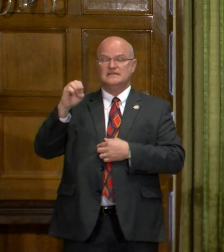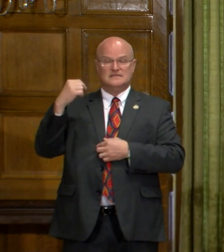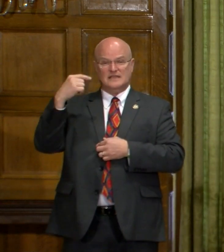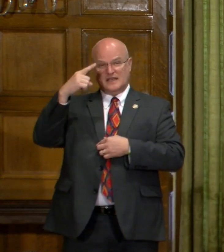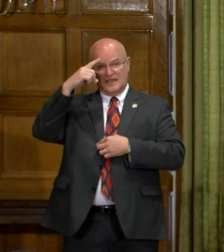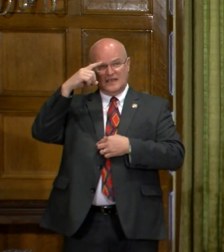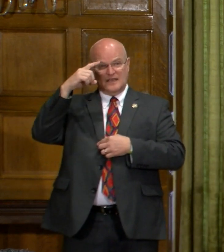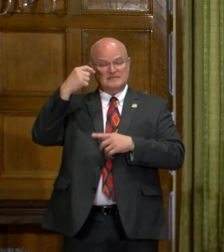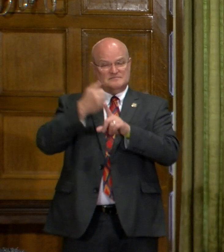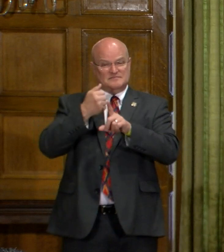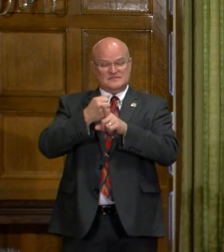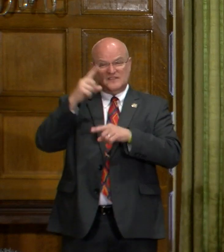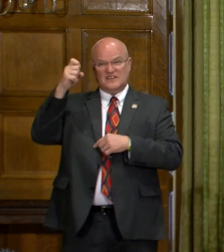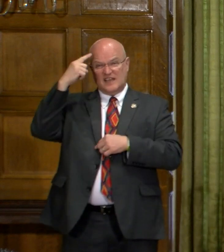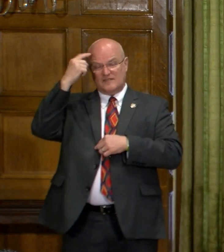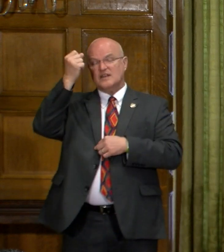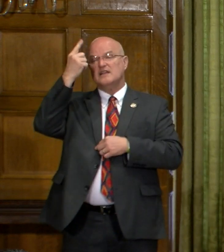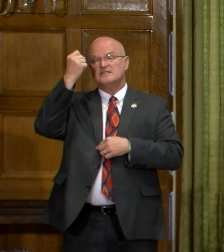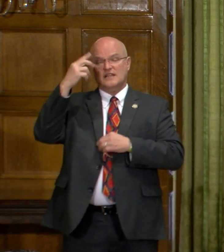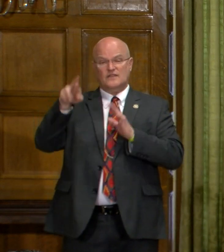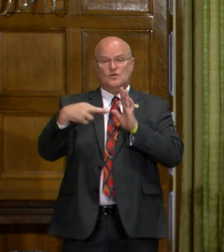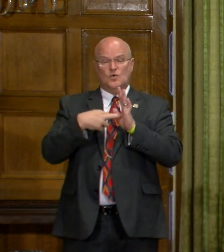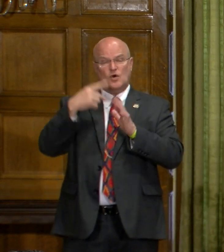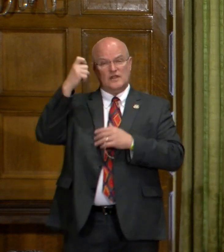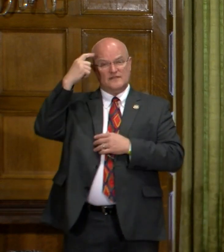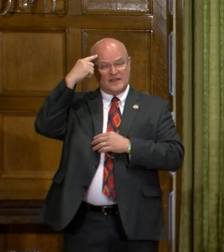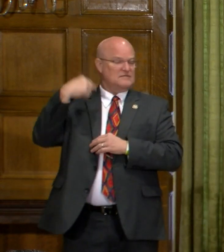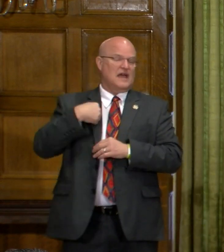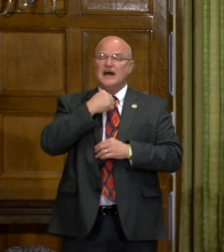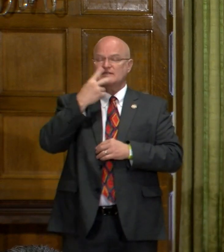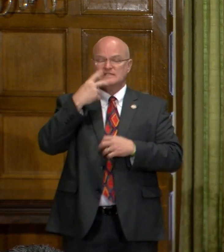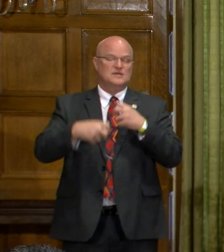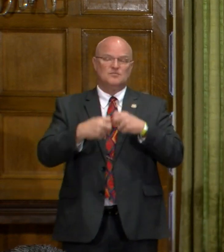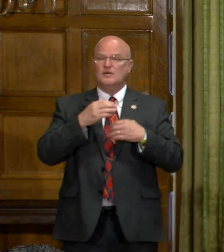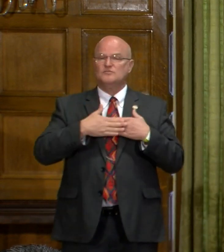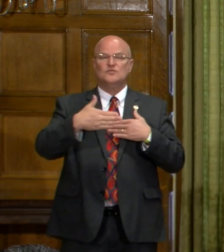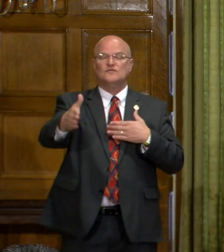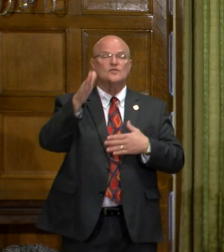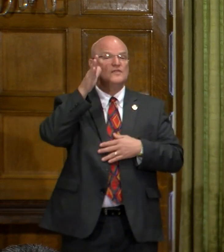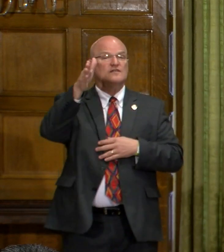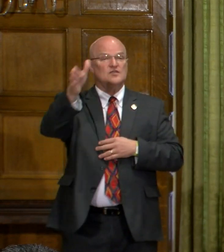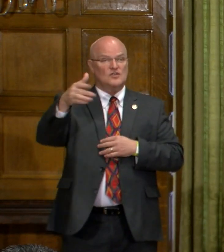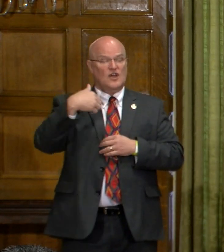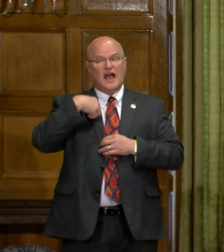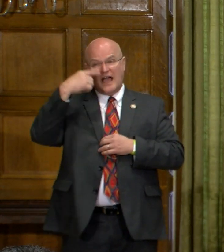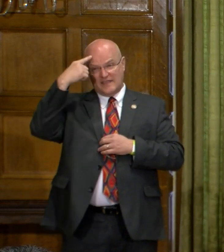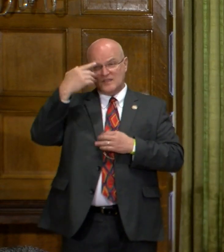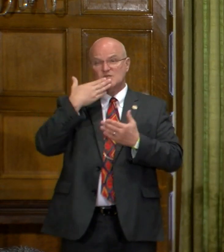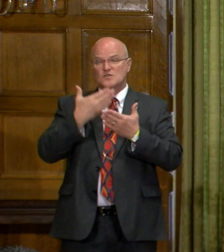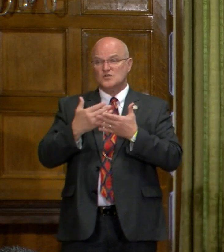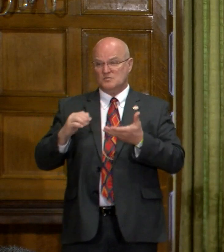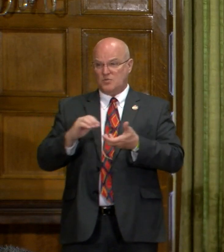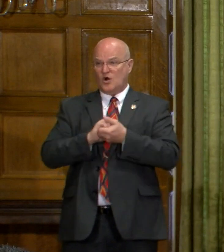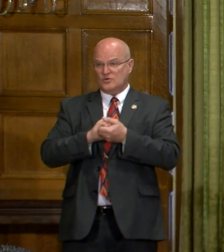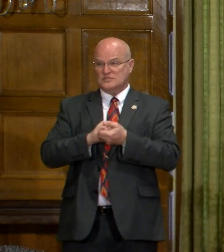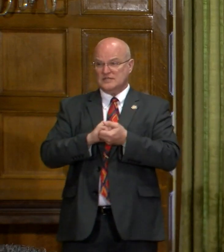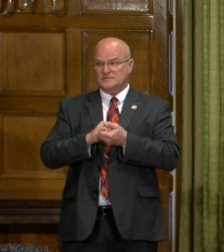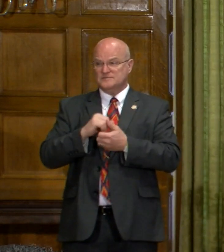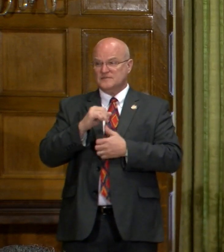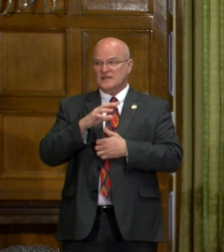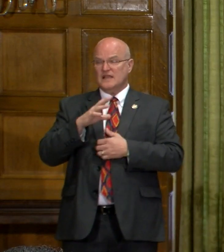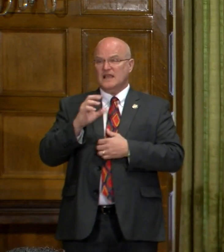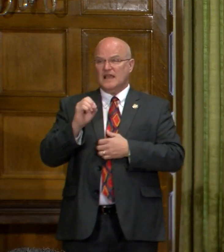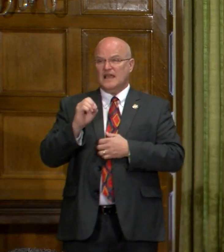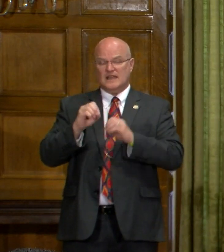a colleague. He understands the role of governor. So I don't see an issue going forward in the future. I think there'll be a good partnership.